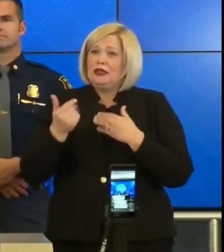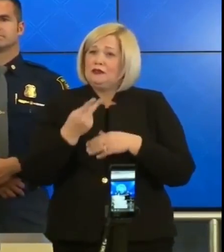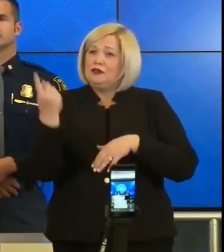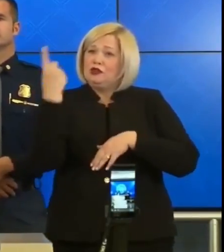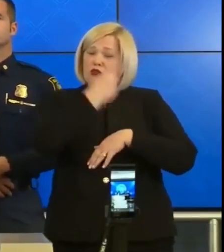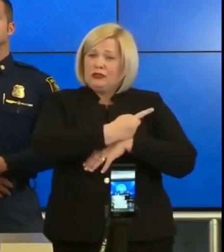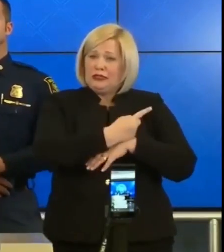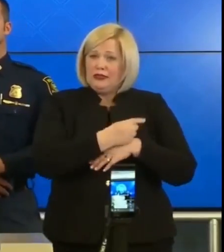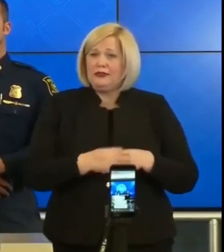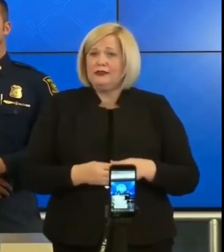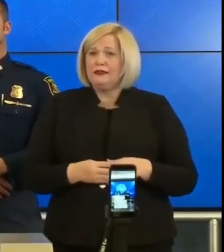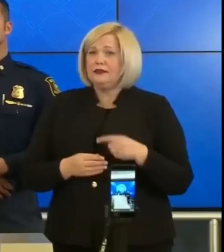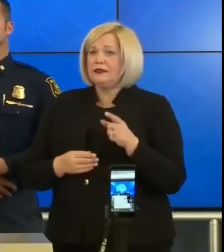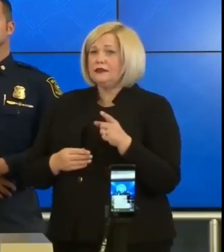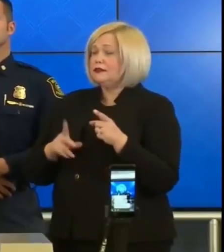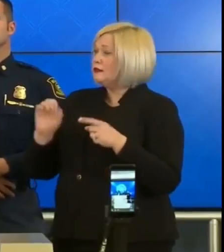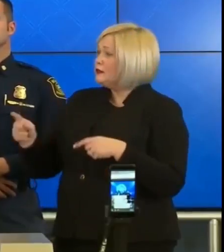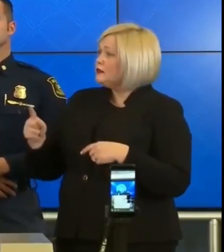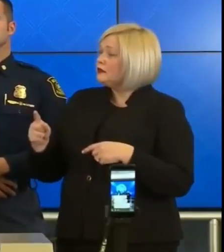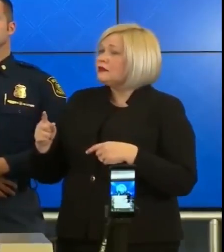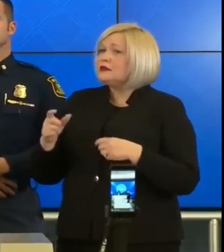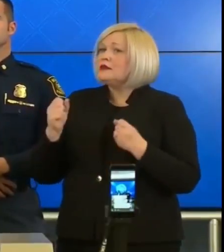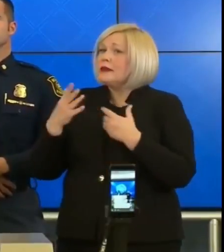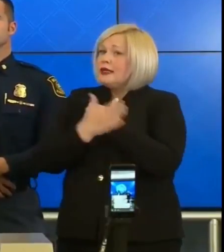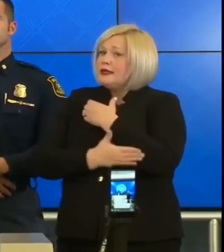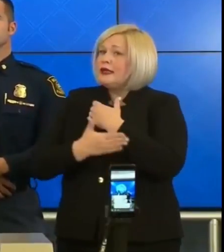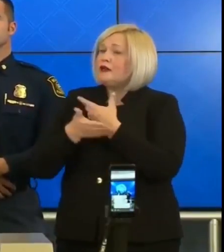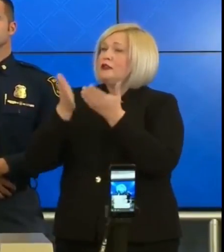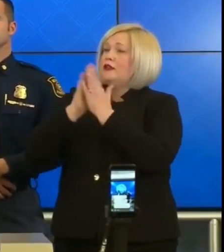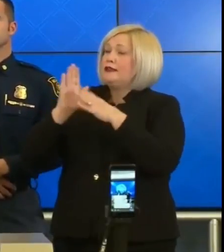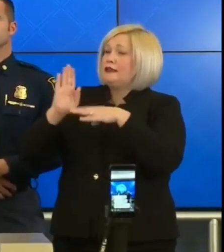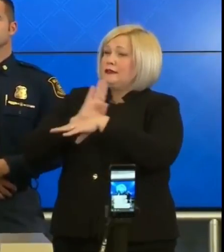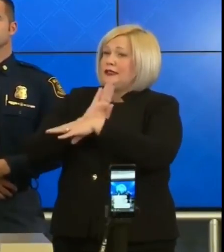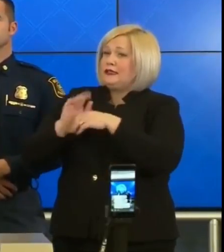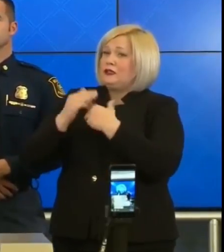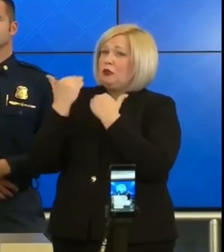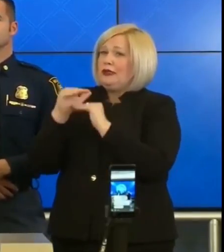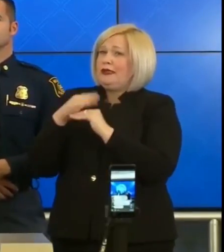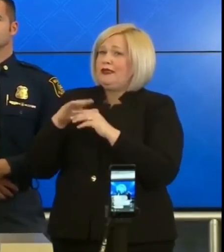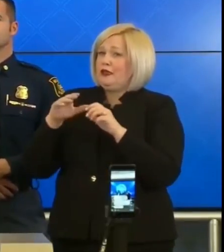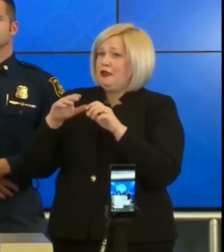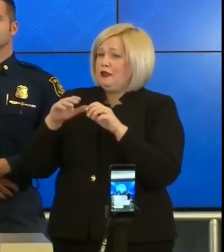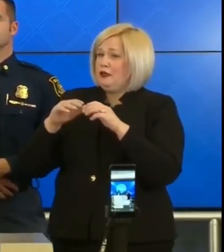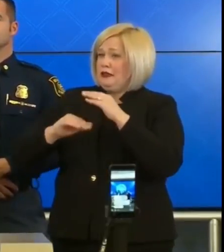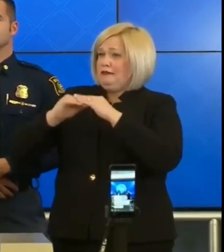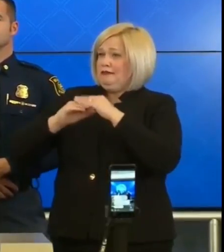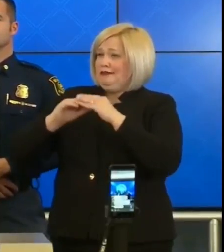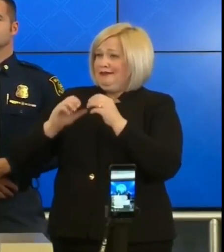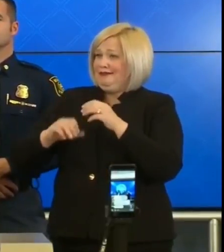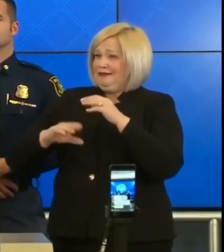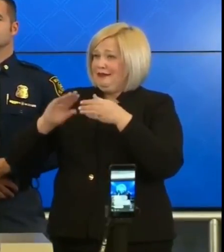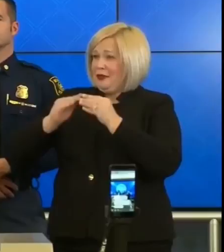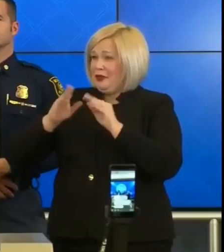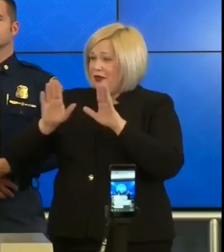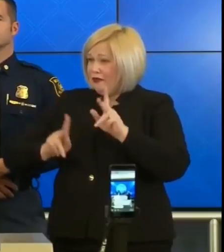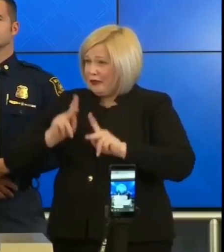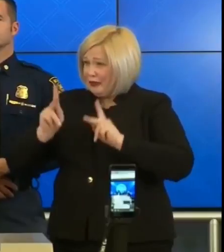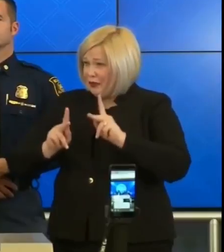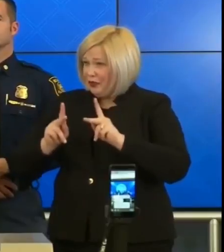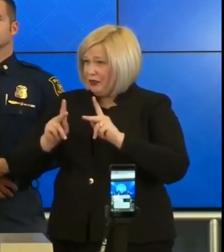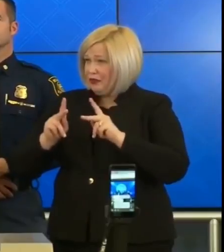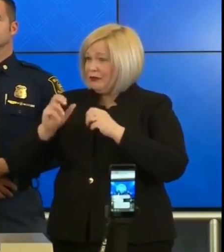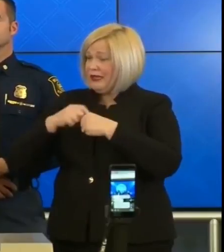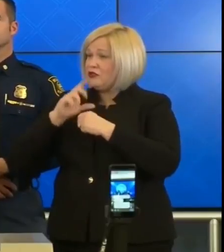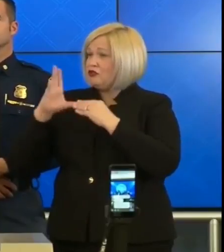Some counties are taking it upon themselves to ask businesses to limit their capacities by 50%. Is that something that you're looking